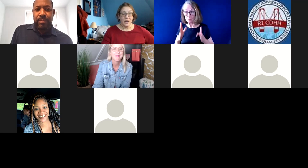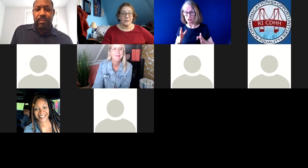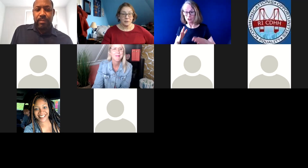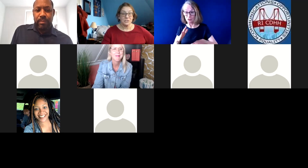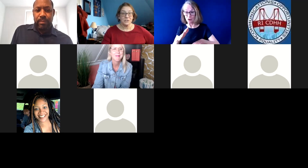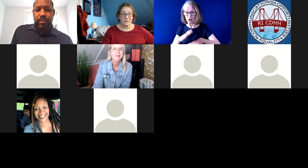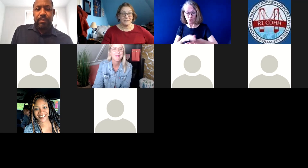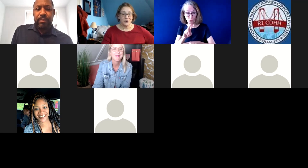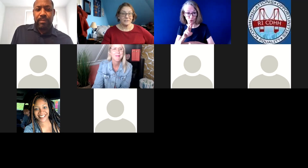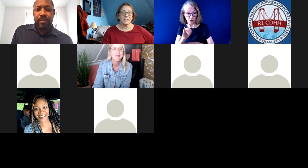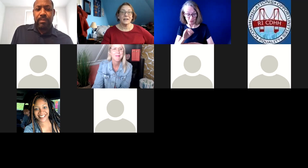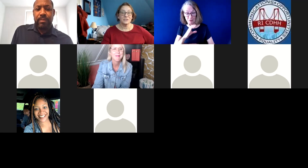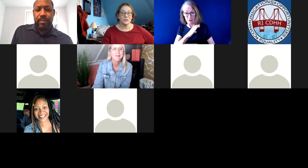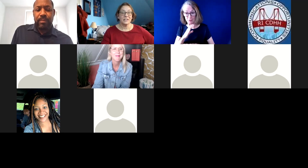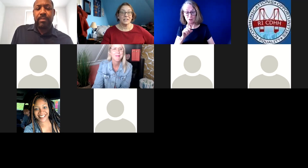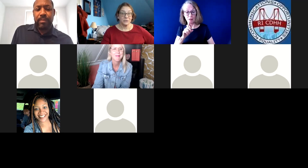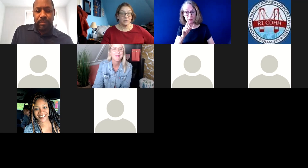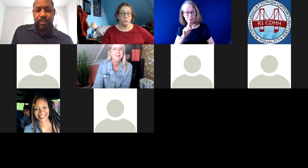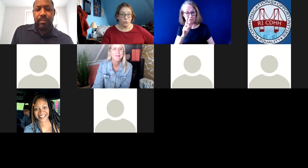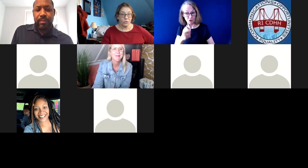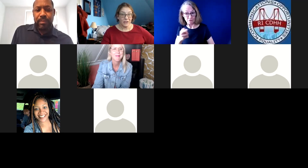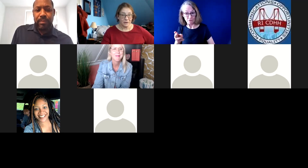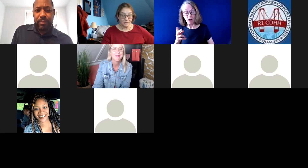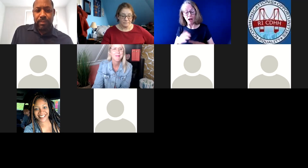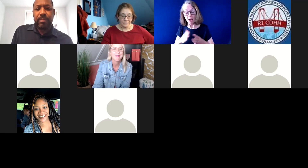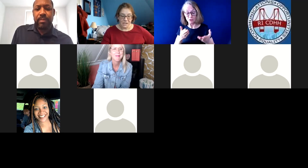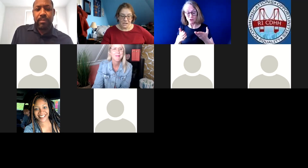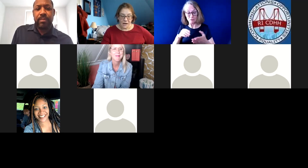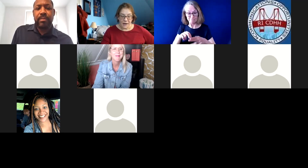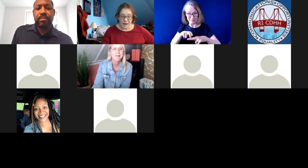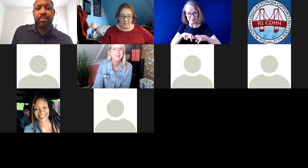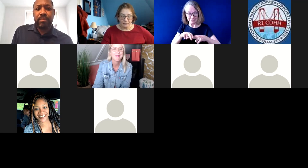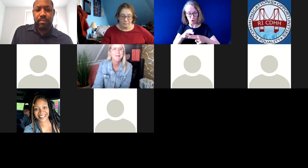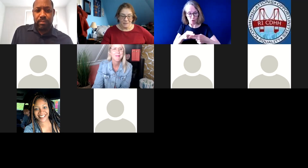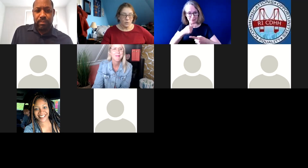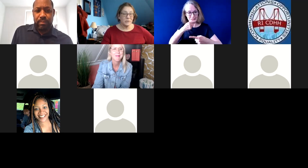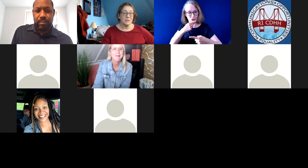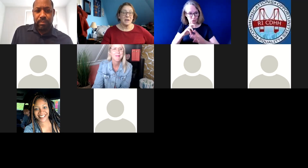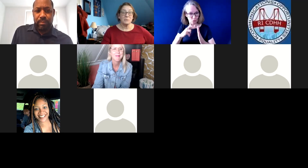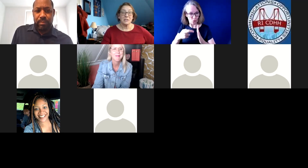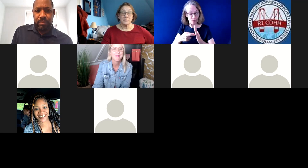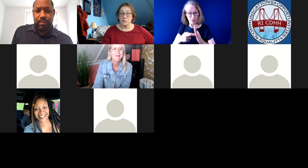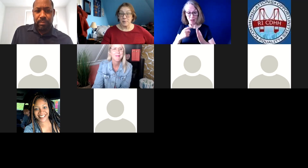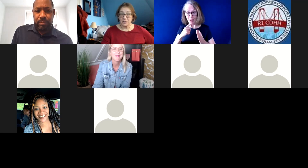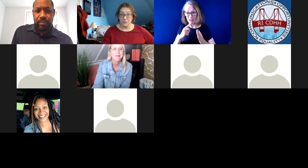Island Commission on the Deaf and Hard of Hearing. I serve in a hearing role there. I've only been with the commission about a